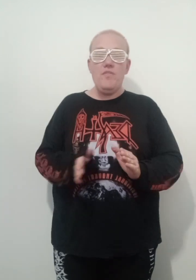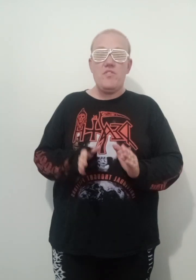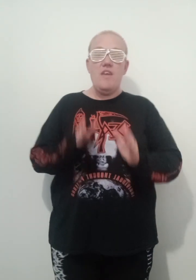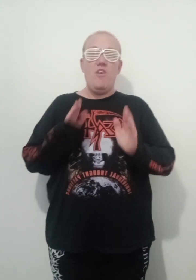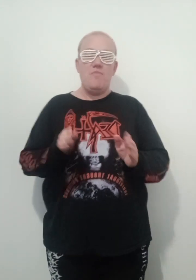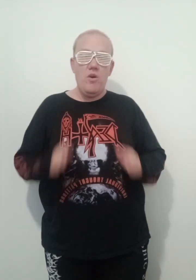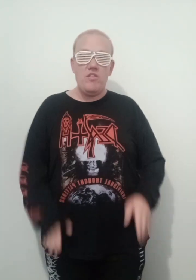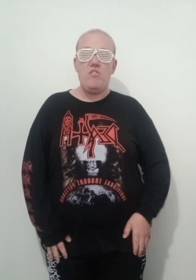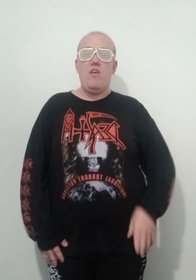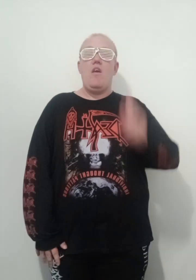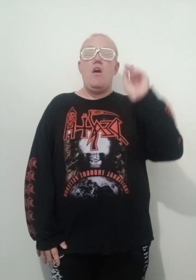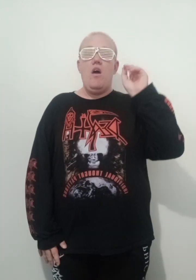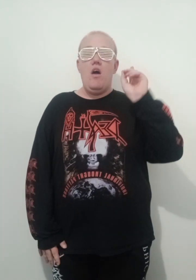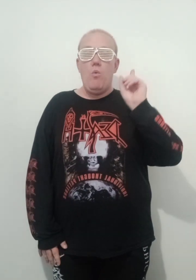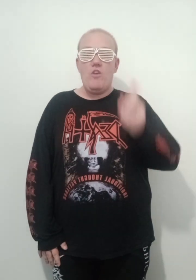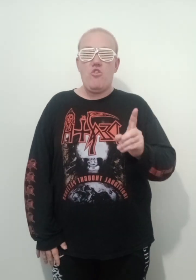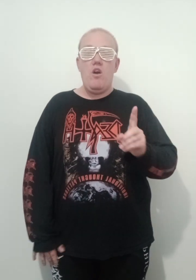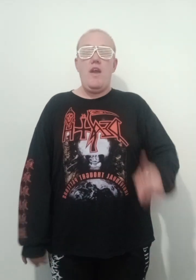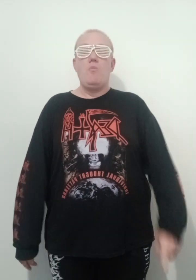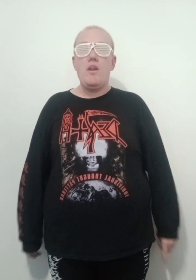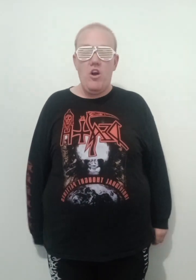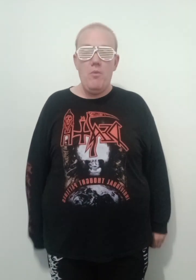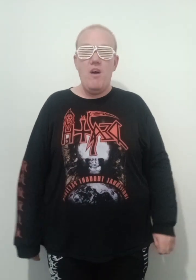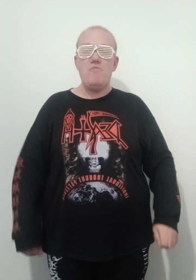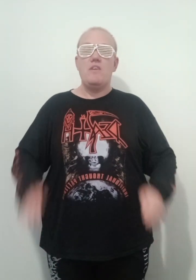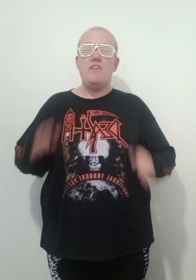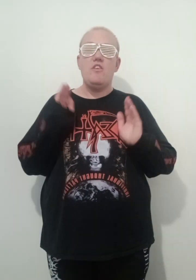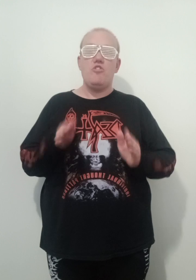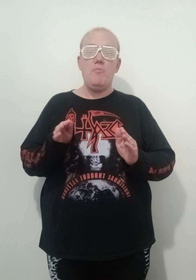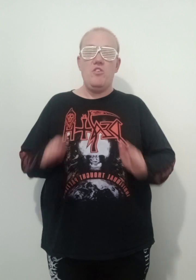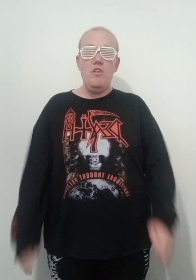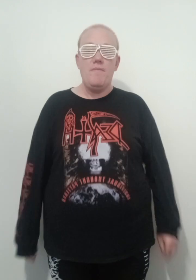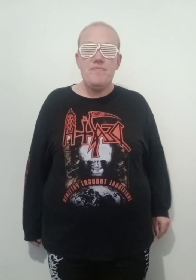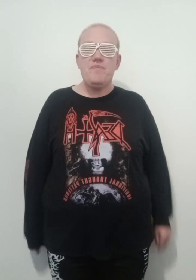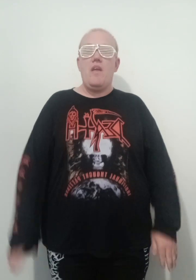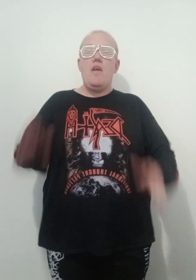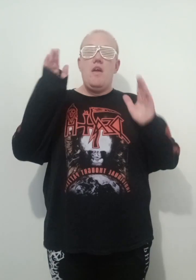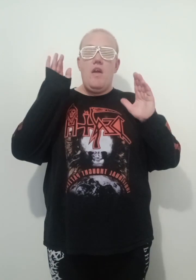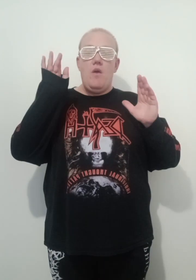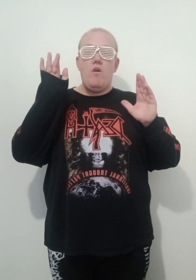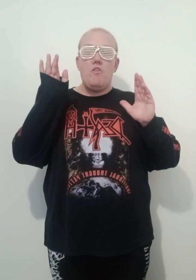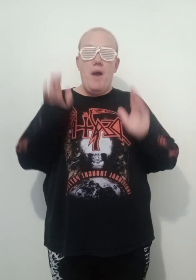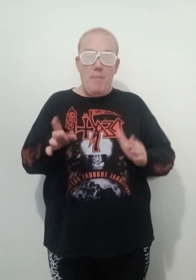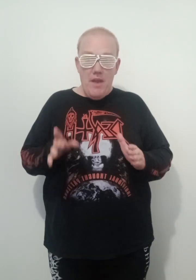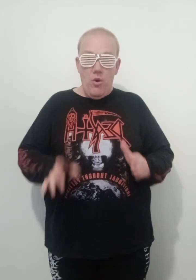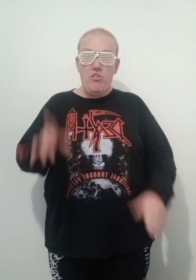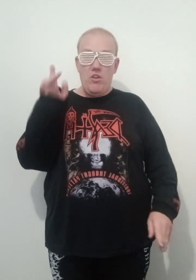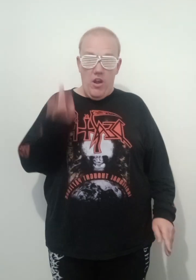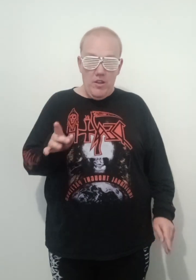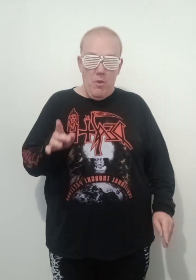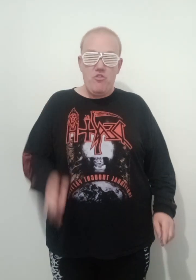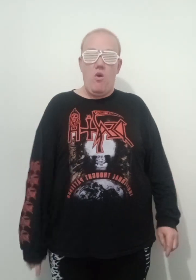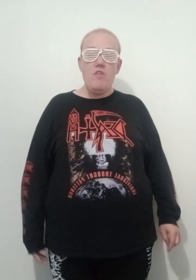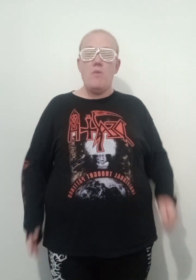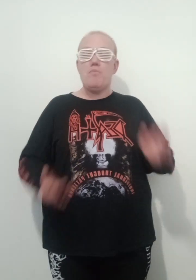their 5 points, 1 try and 1 goal, both by Duncan Thompson, whereas Balmain also got only 1 try, so props